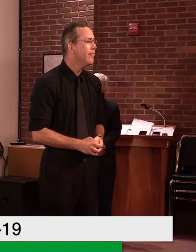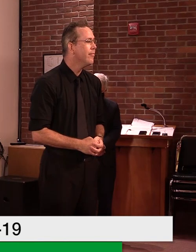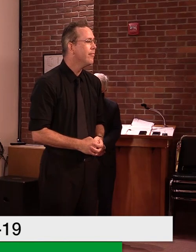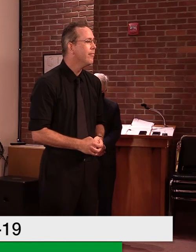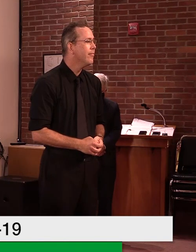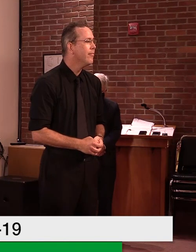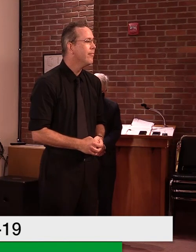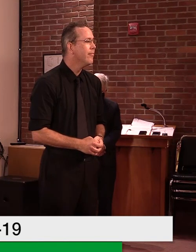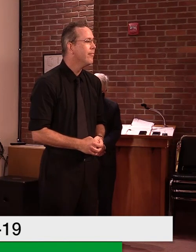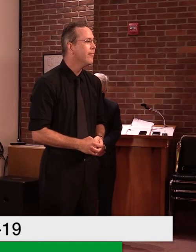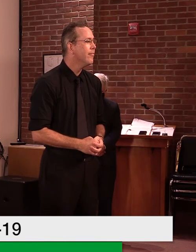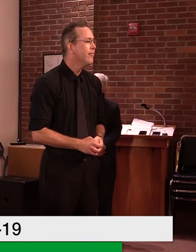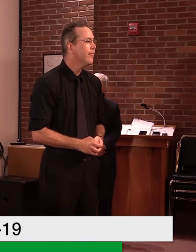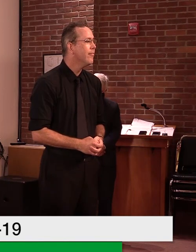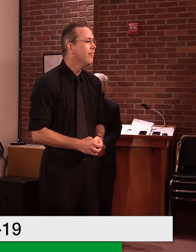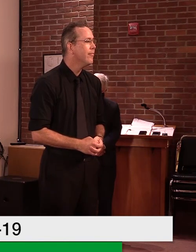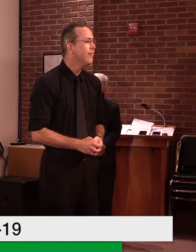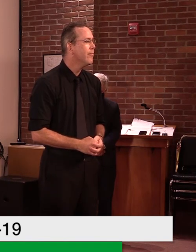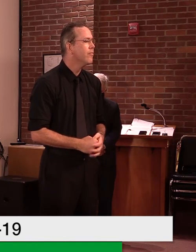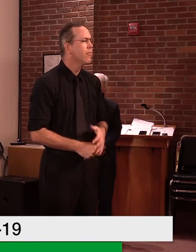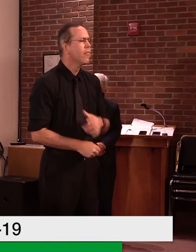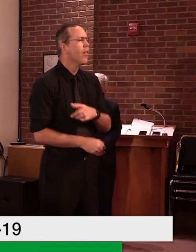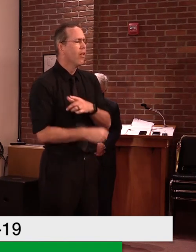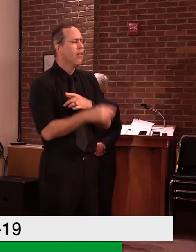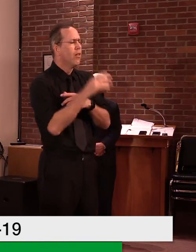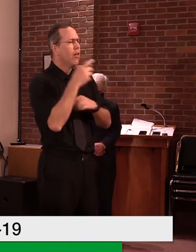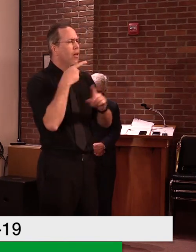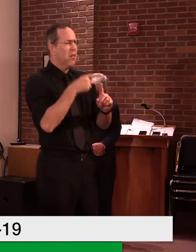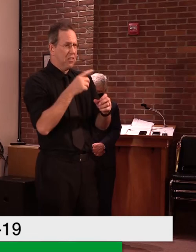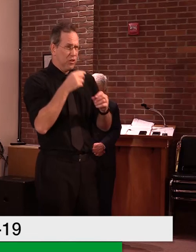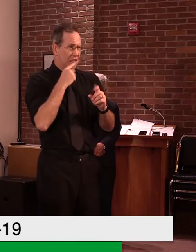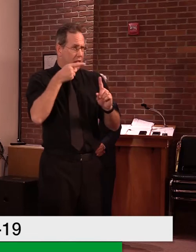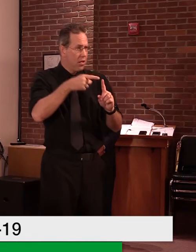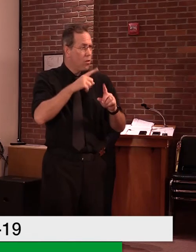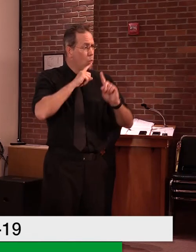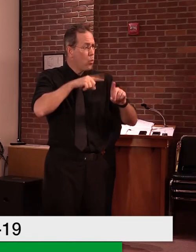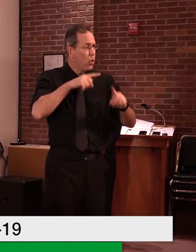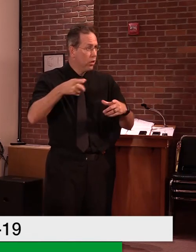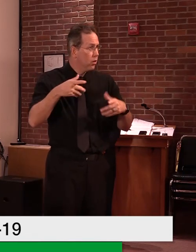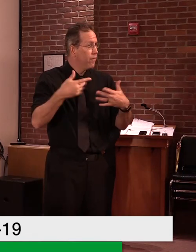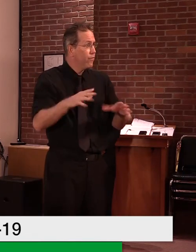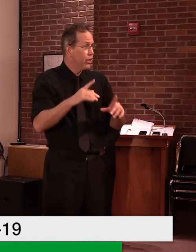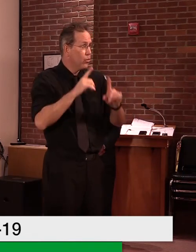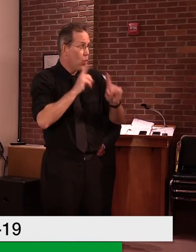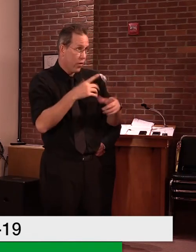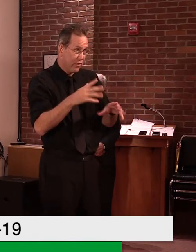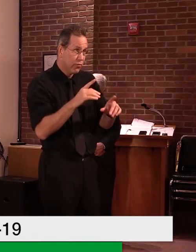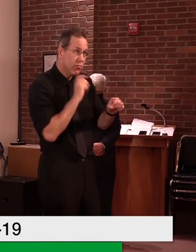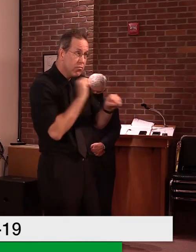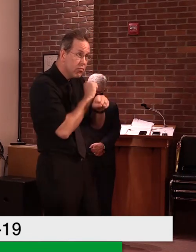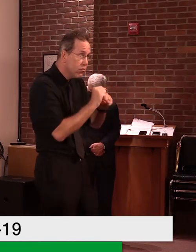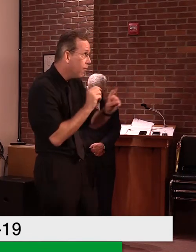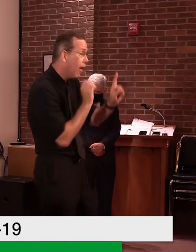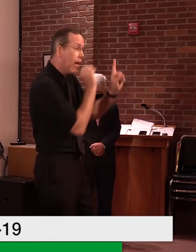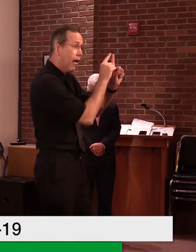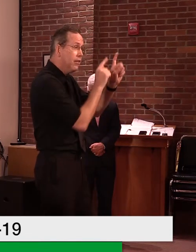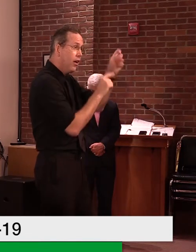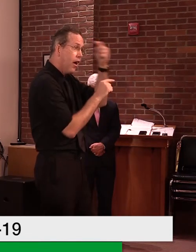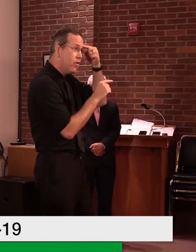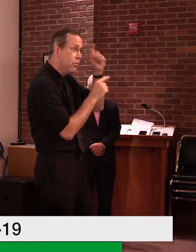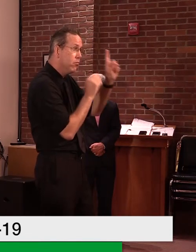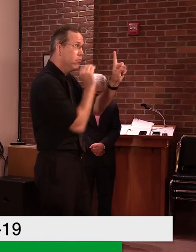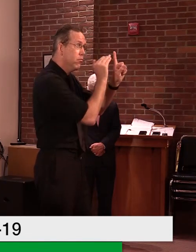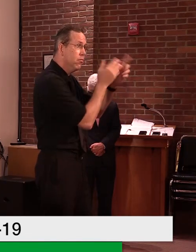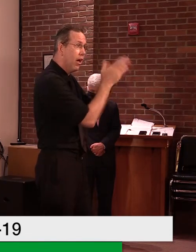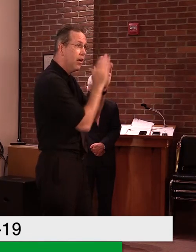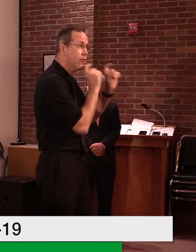are? Well, I'm not sure I'd characterize them necessarily as unfulfilled because they're rolling requests for